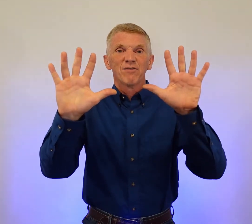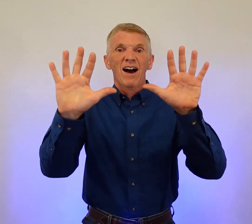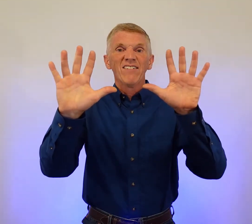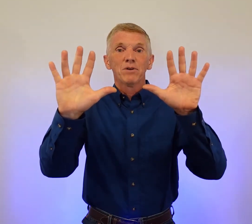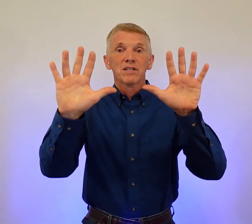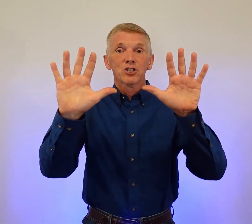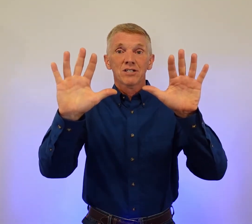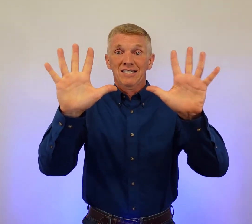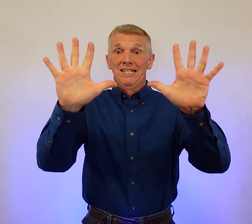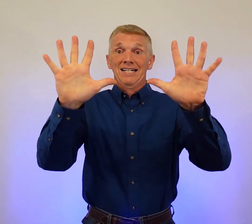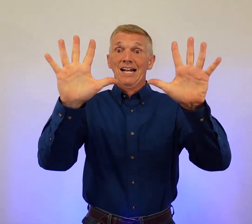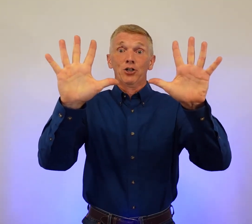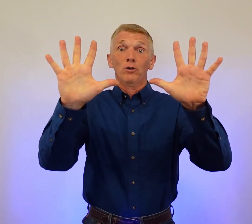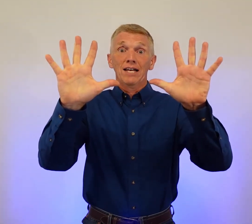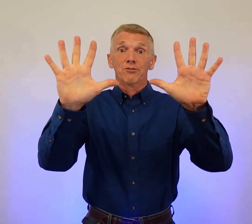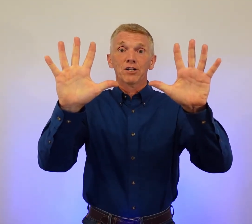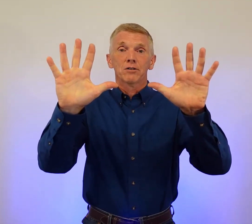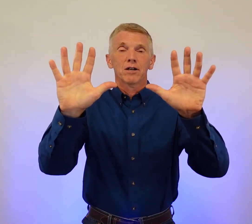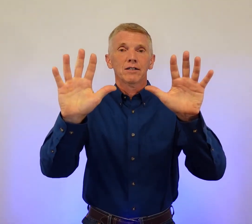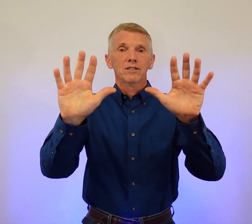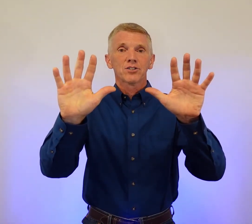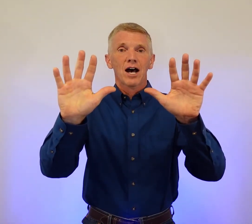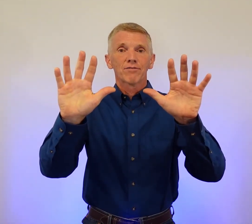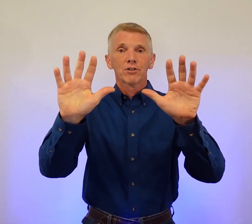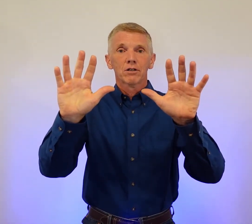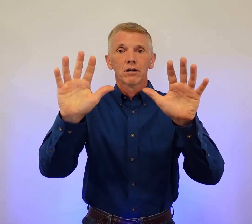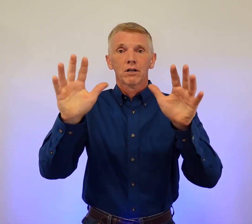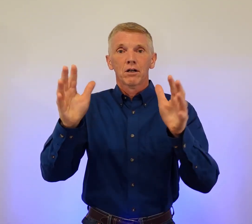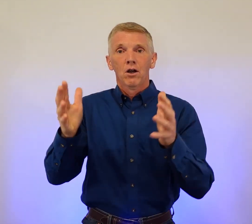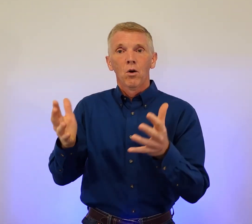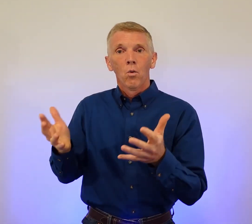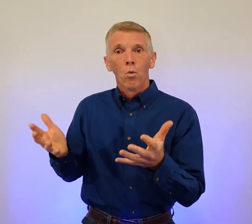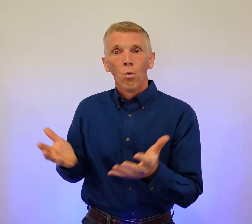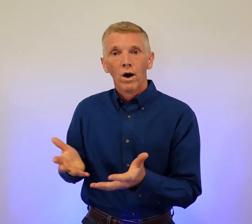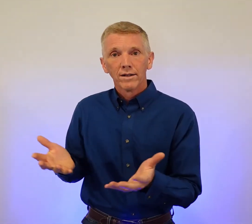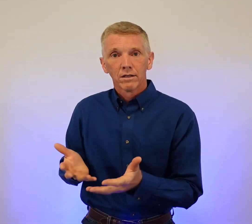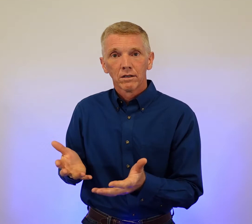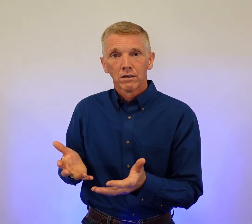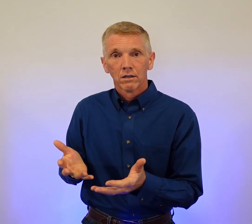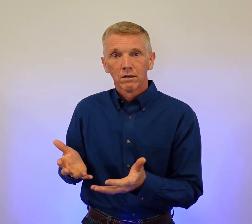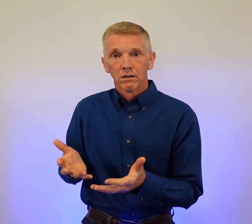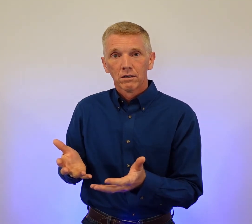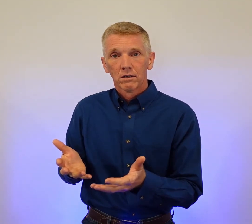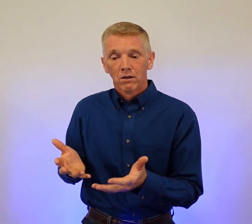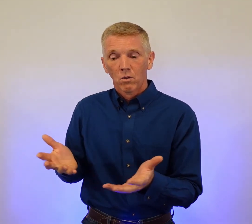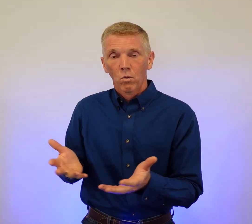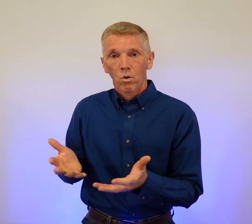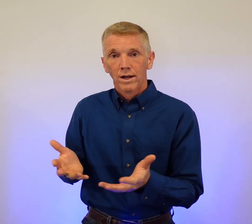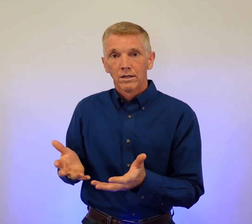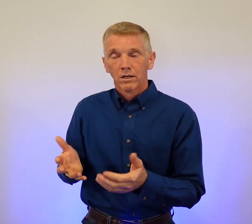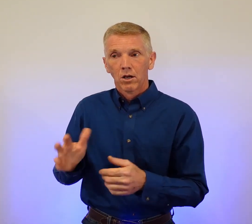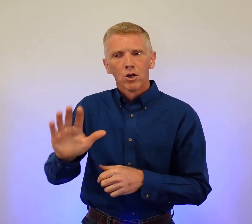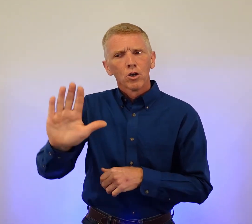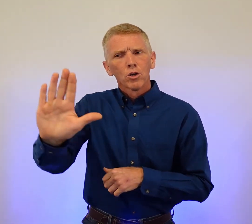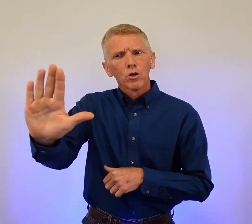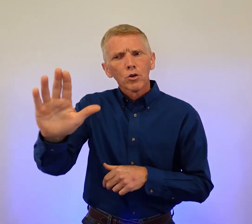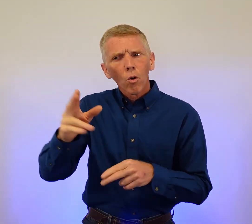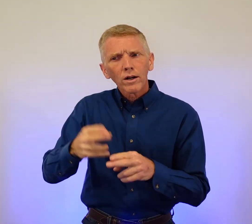5 position, not totally outstretched, a little softer. What? What? Your